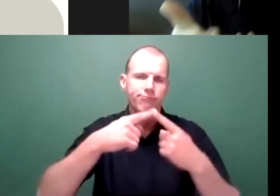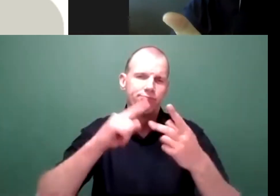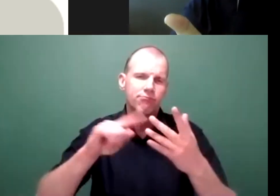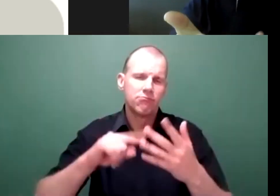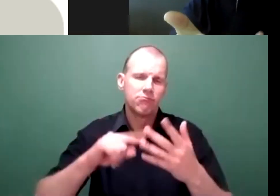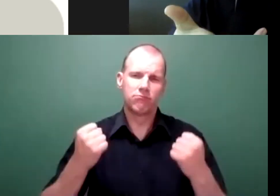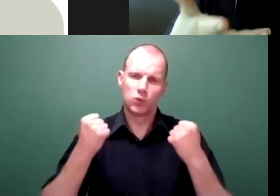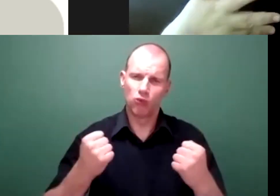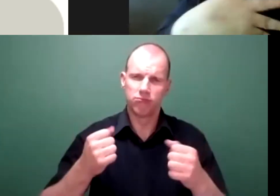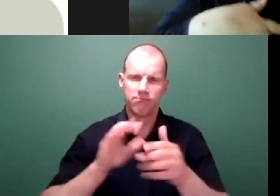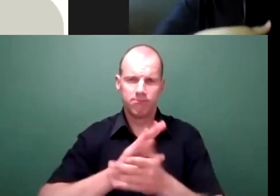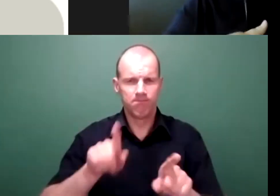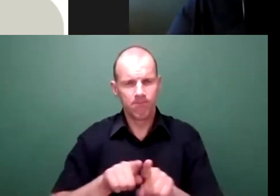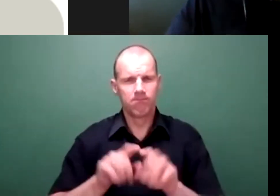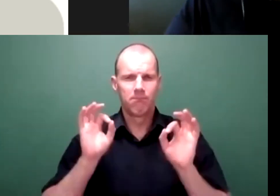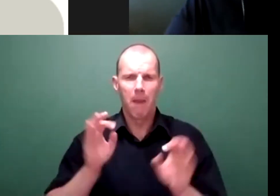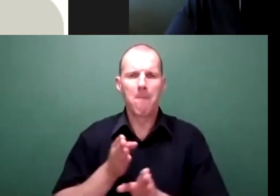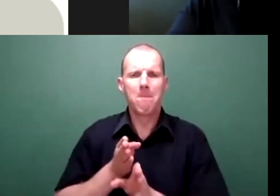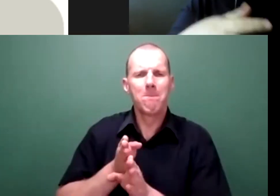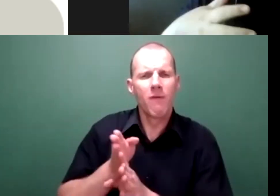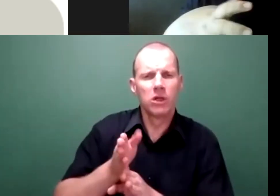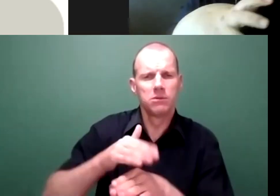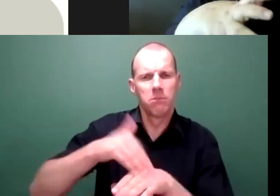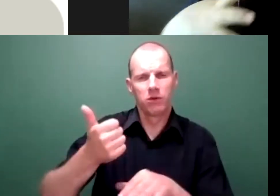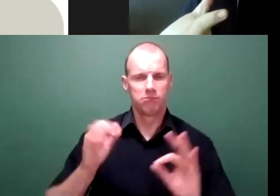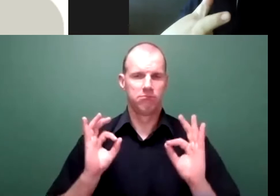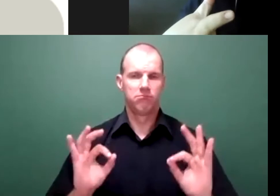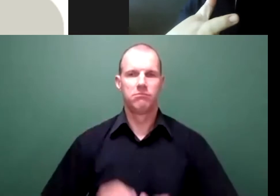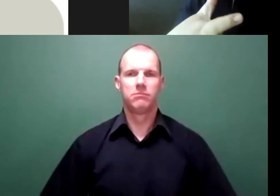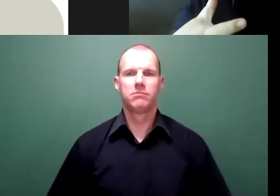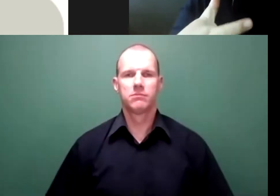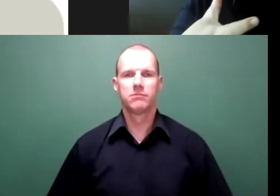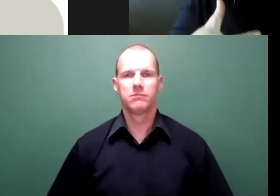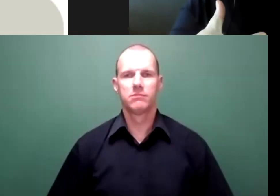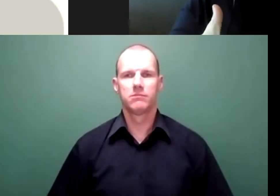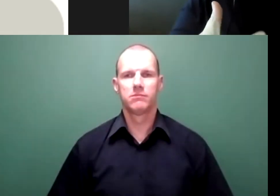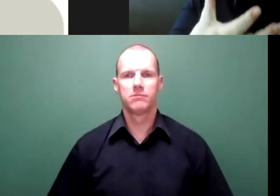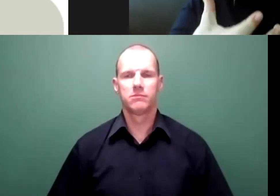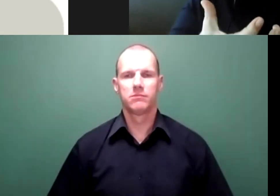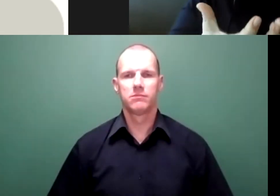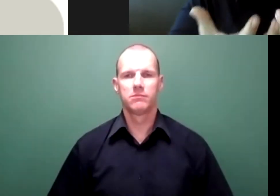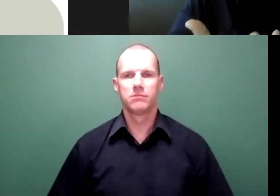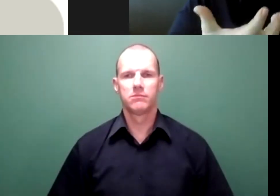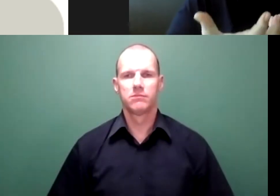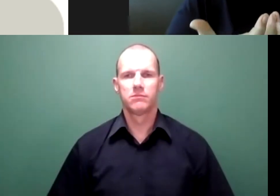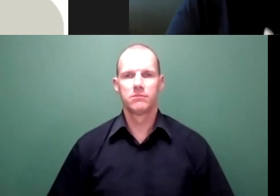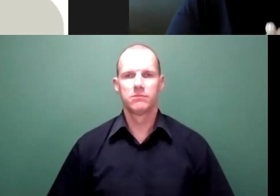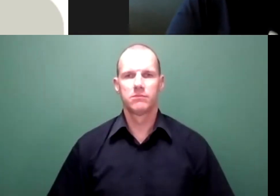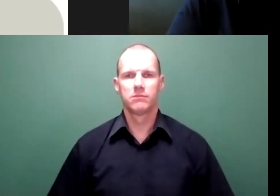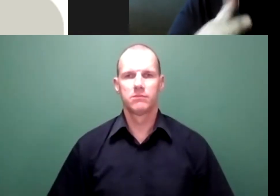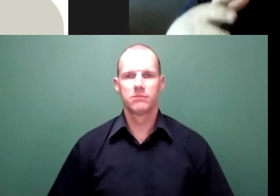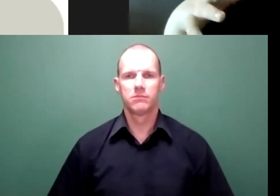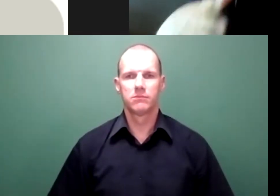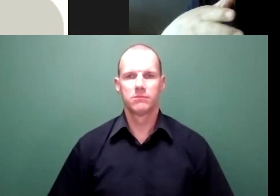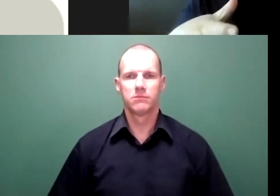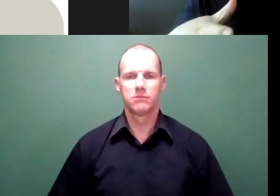you really have internalized the code of ethics, and all of that needs to be a strong